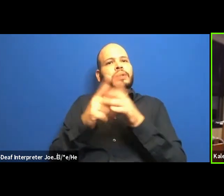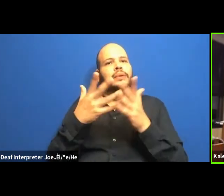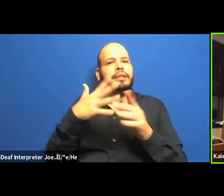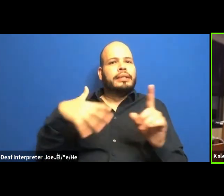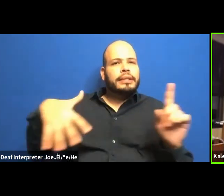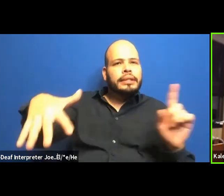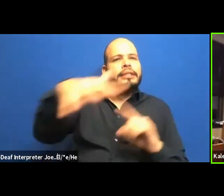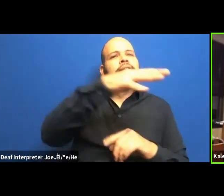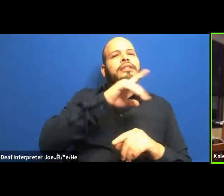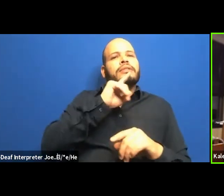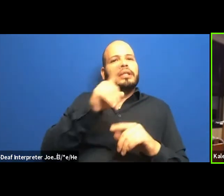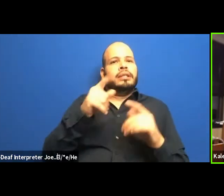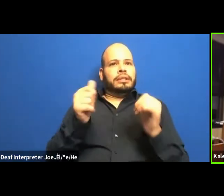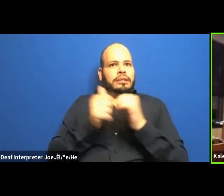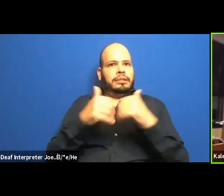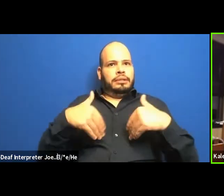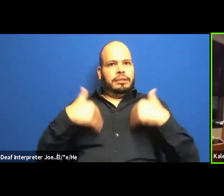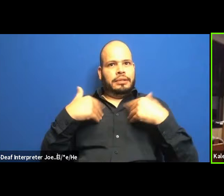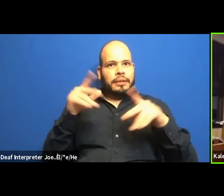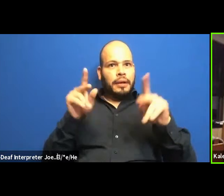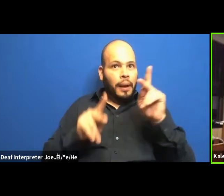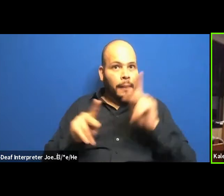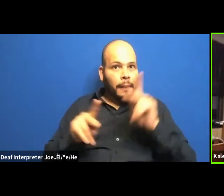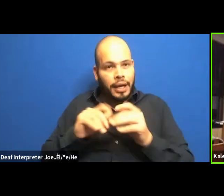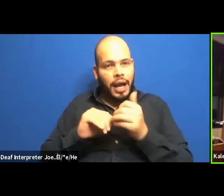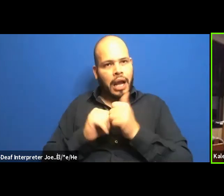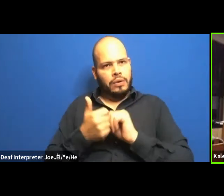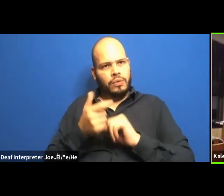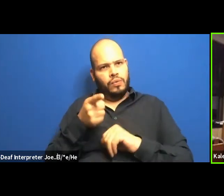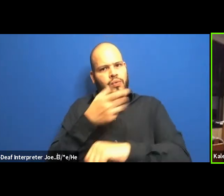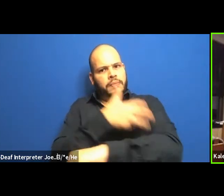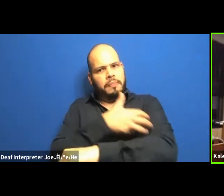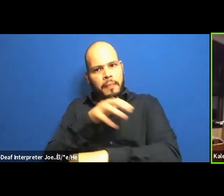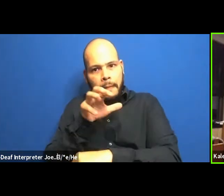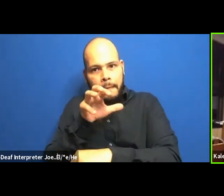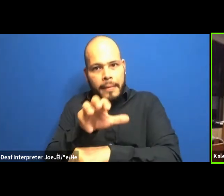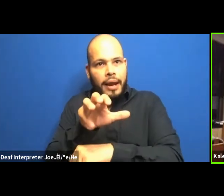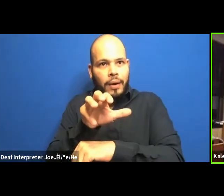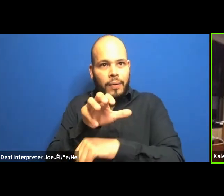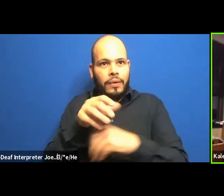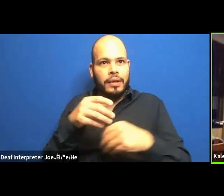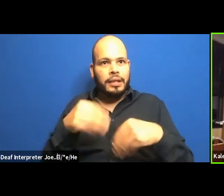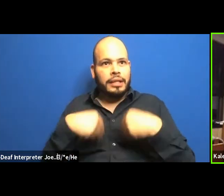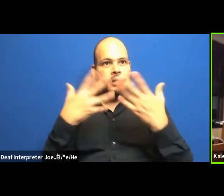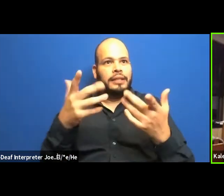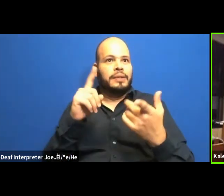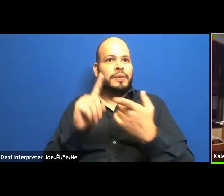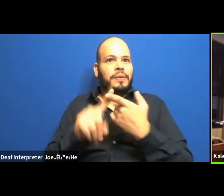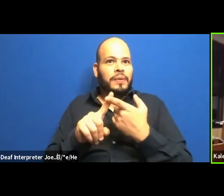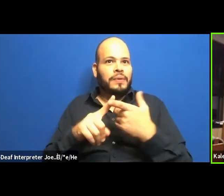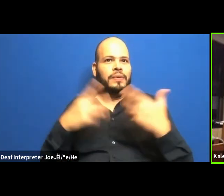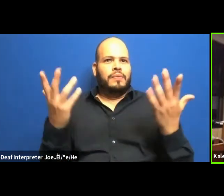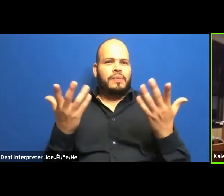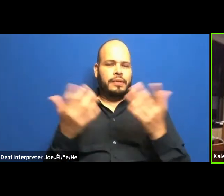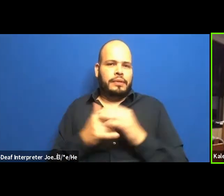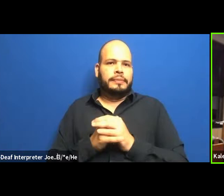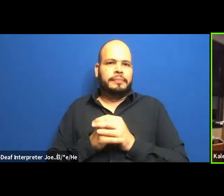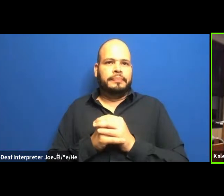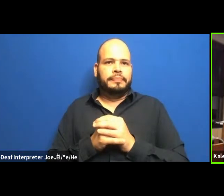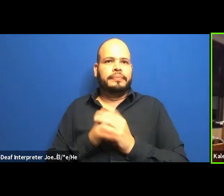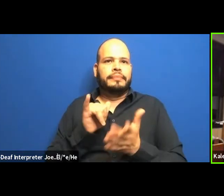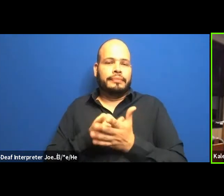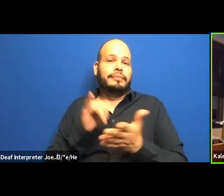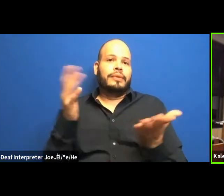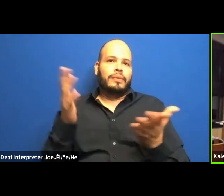folk through a schooling process that is linked to the same systems that we are seeking to